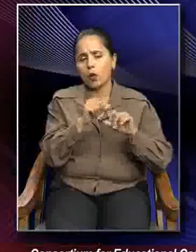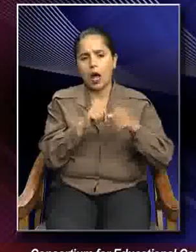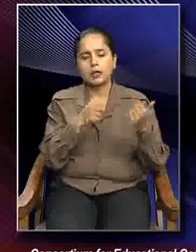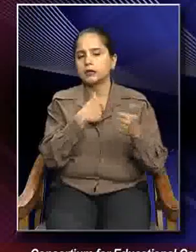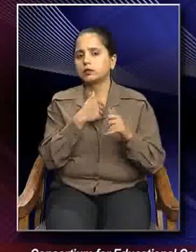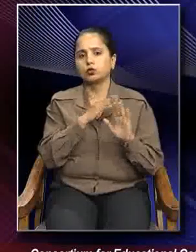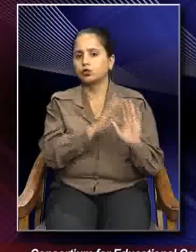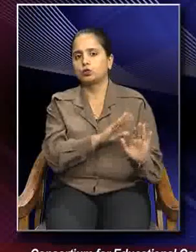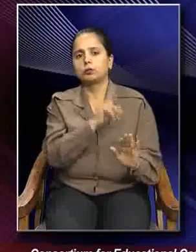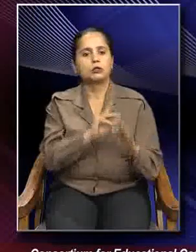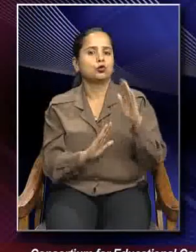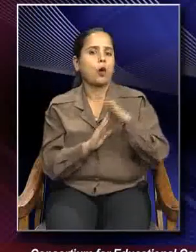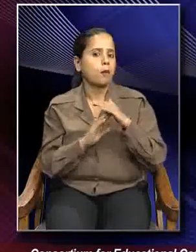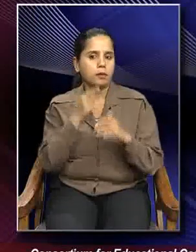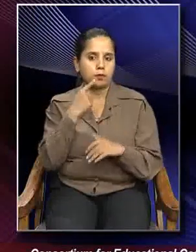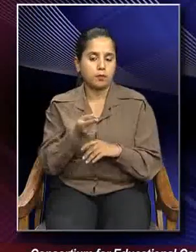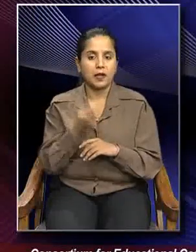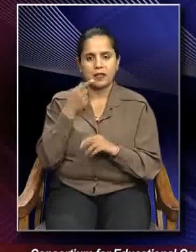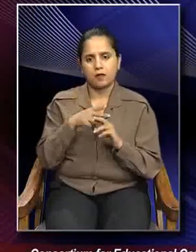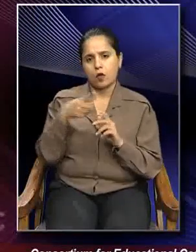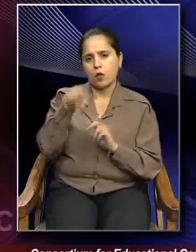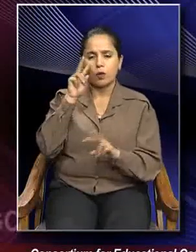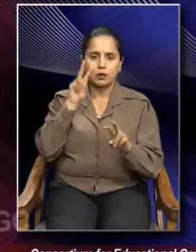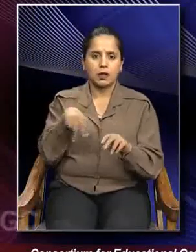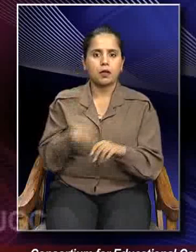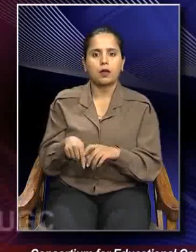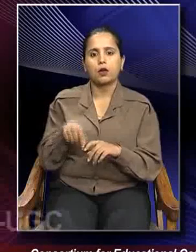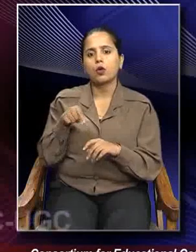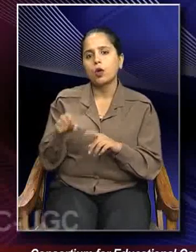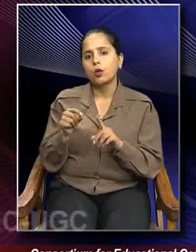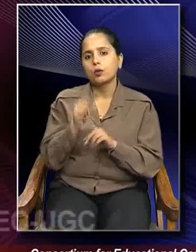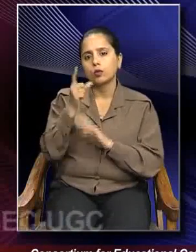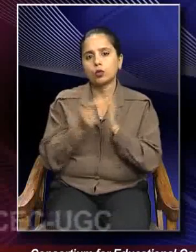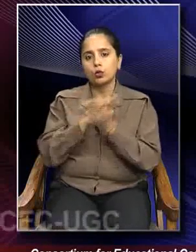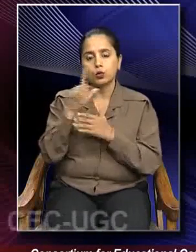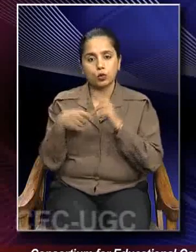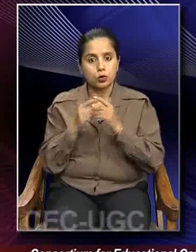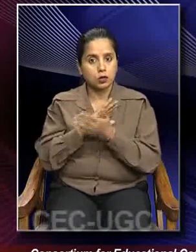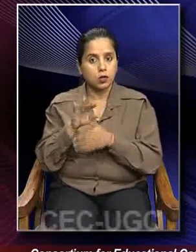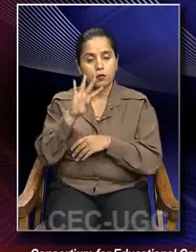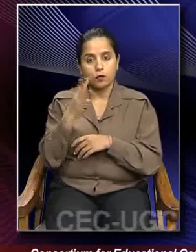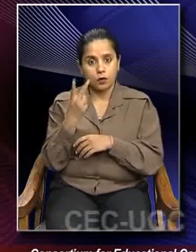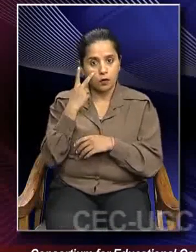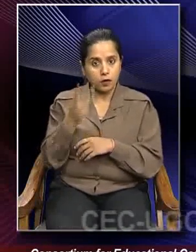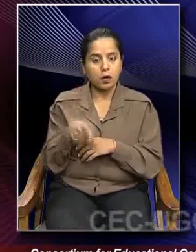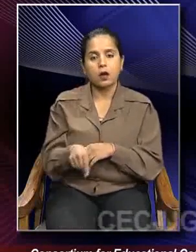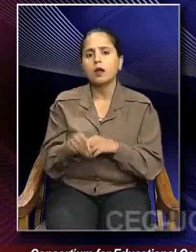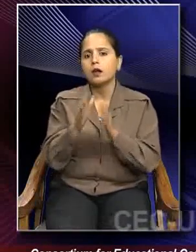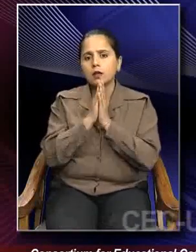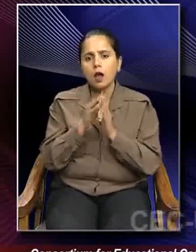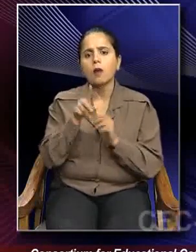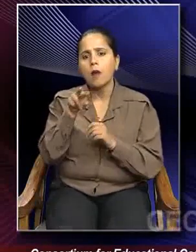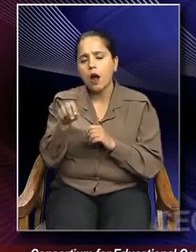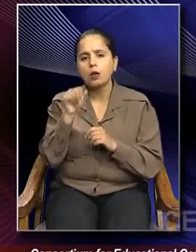acts. So if we look at the Purusharths, the fourth Purusharth, or Dharma, Arth, Kam,